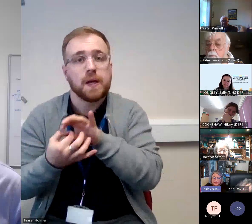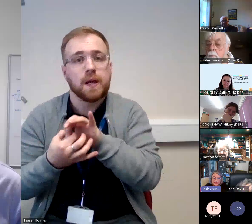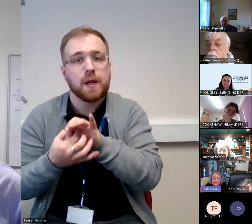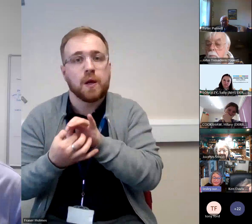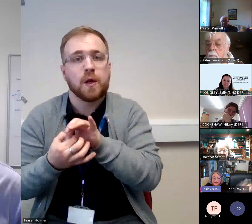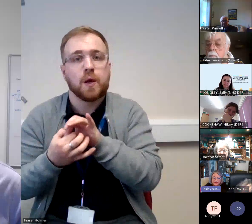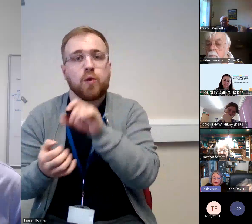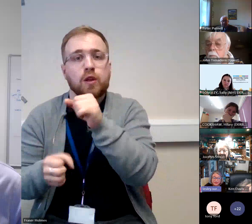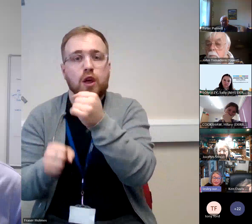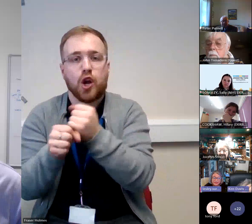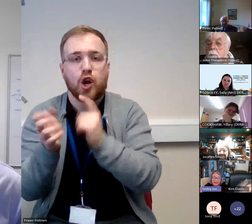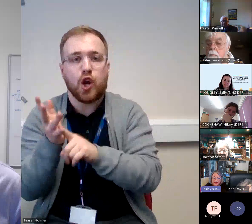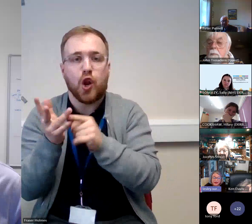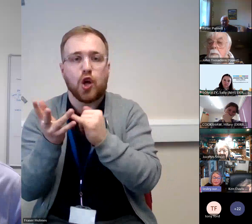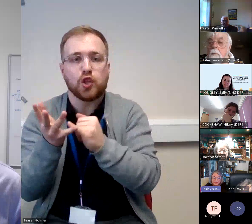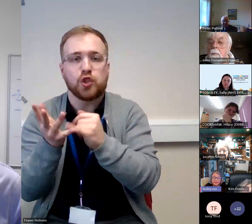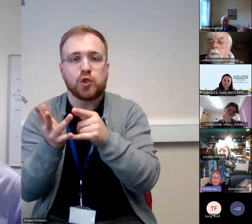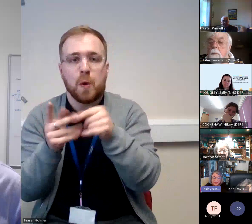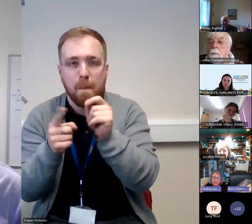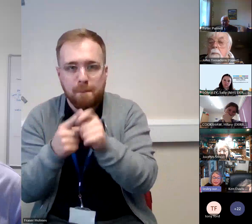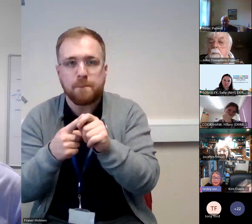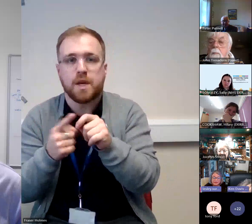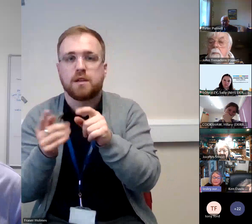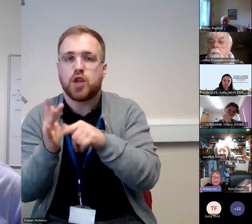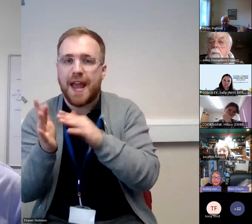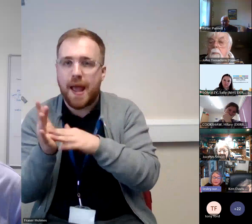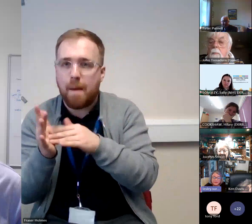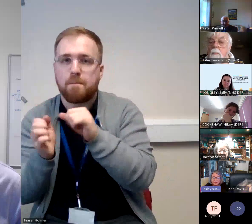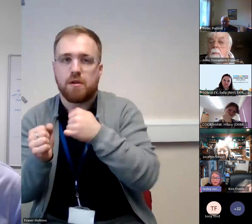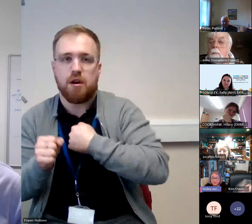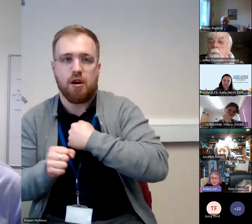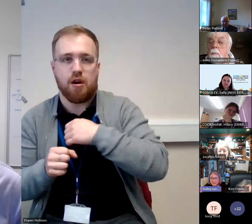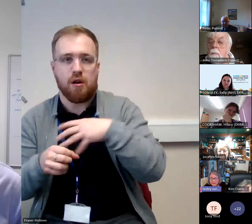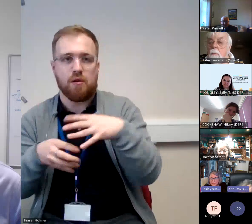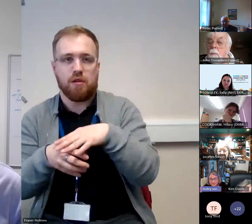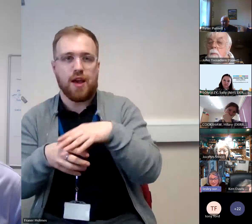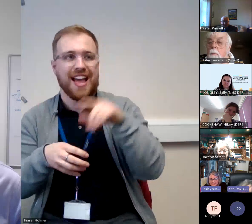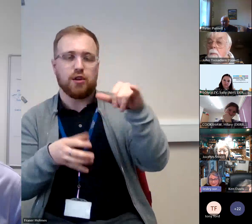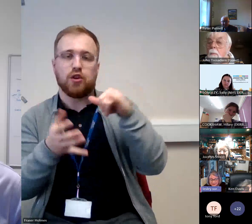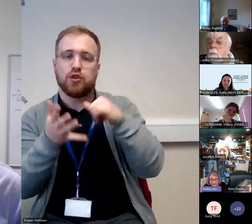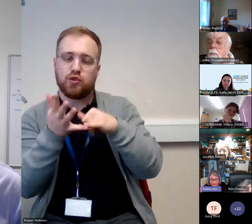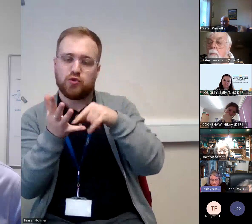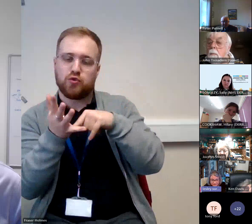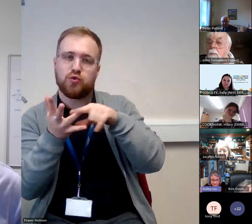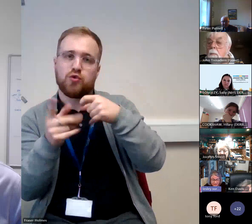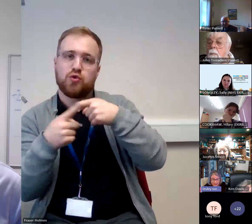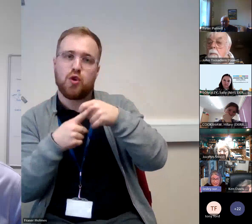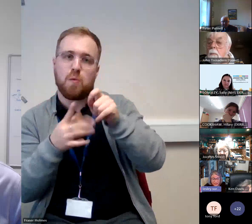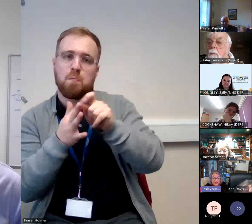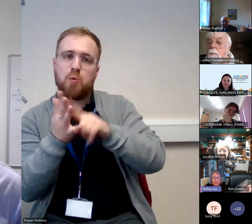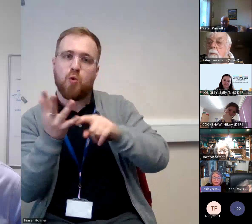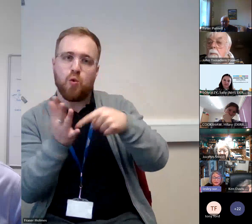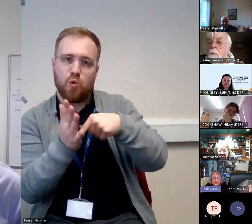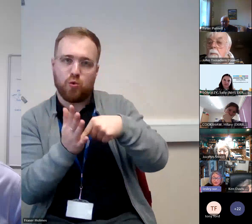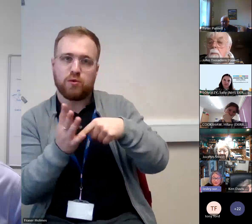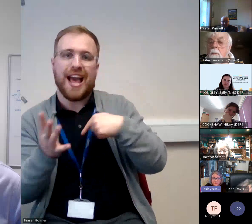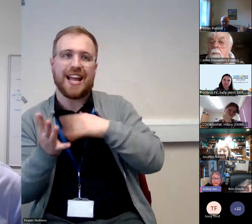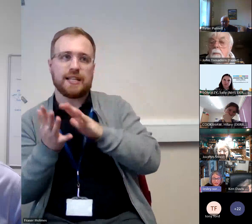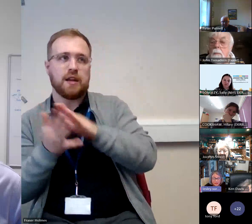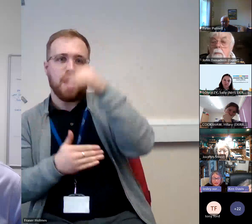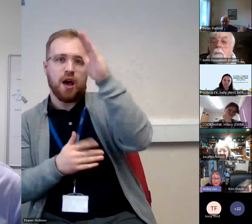and Glossop and JM regarding our position within that, and for Stockport and High Peak residents as well. So